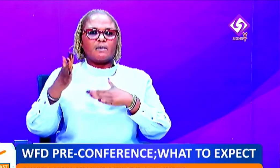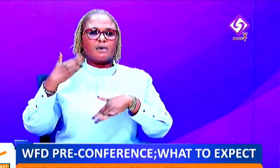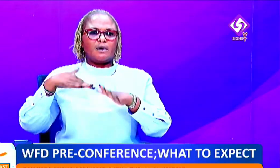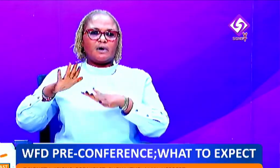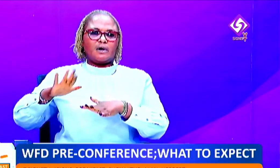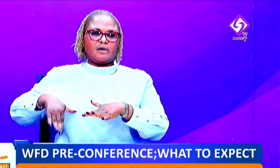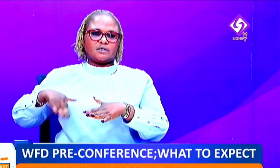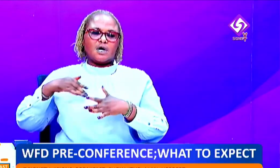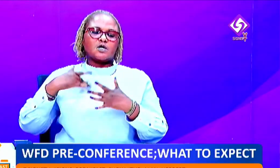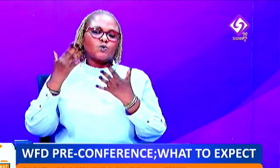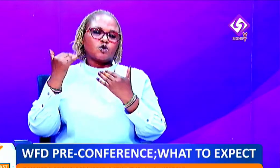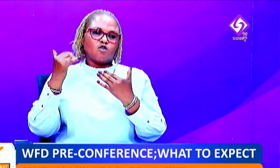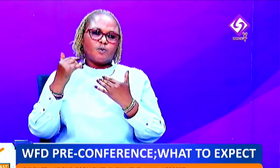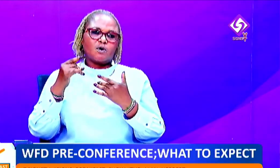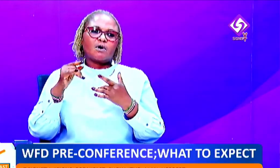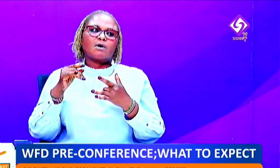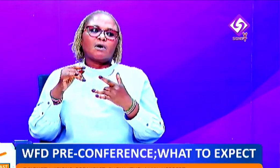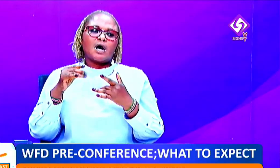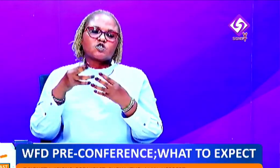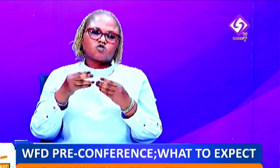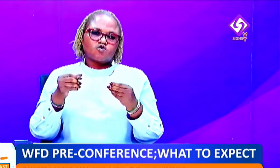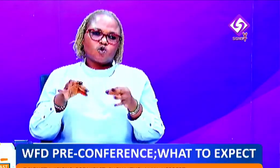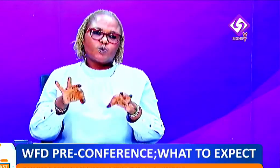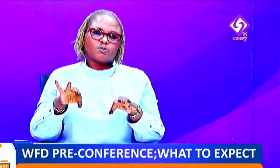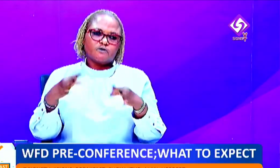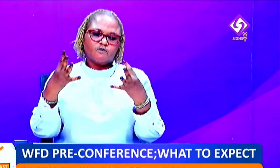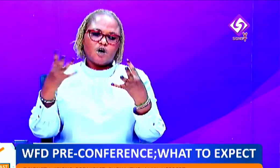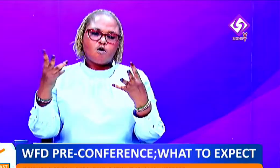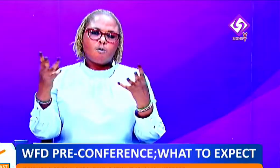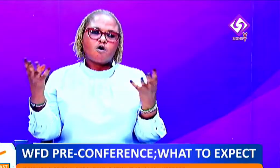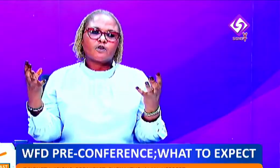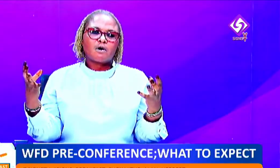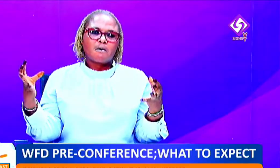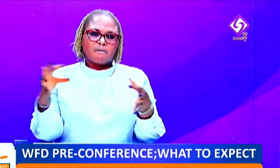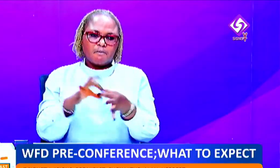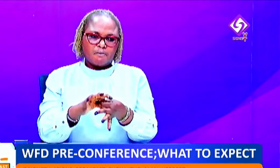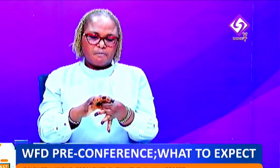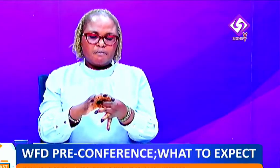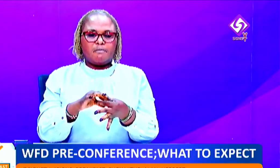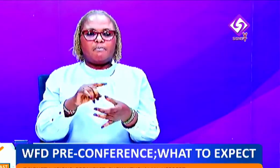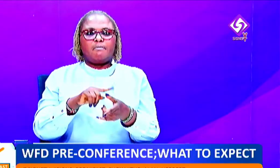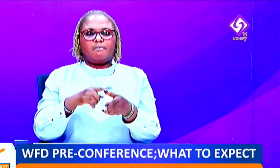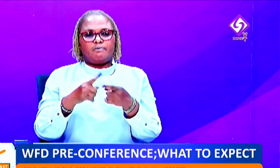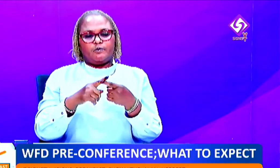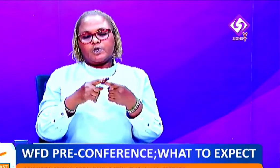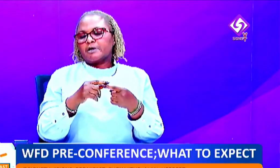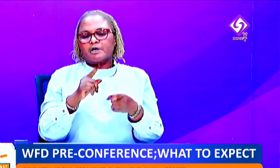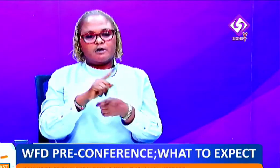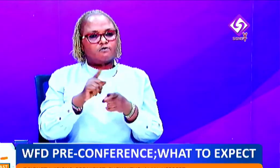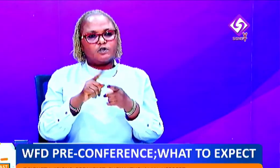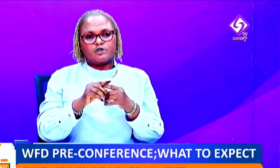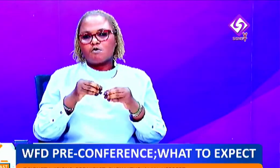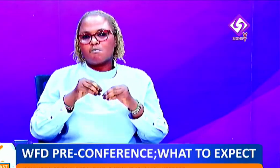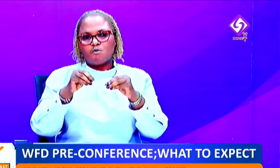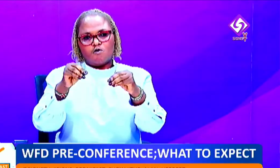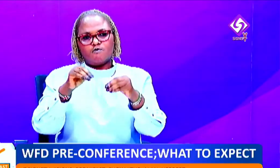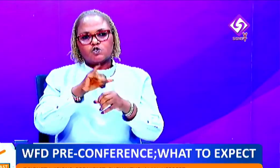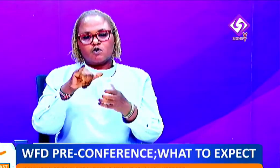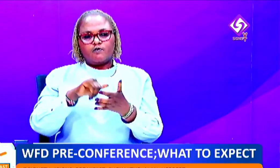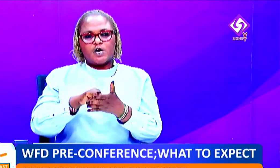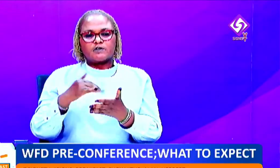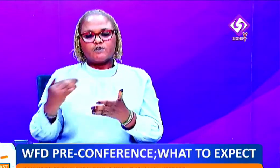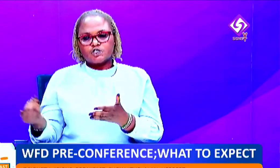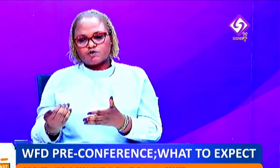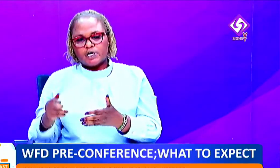is maintained. So this streamlining process is what has made the KSL bill stay stranded for quite some